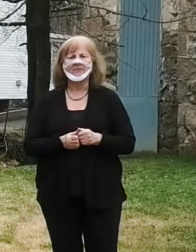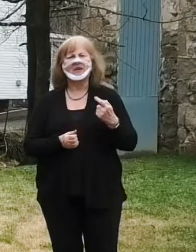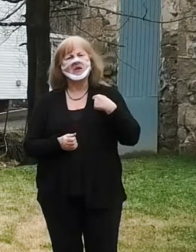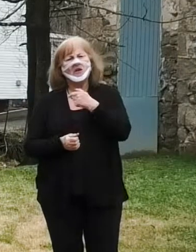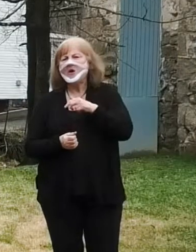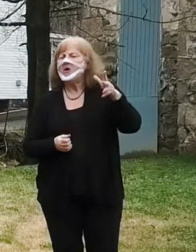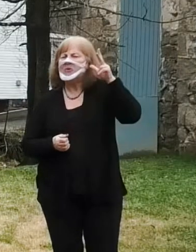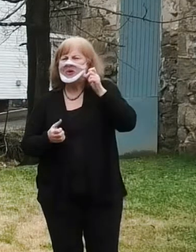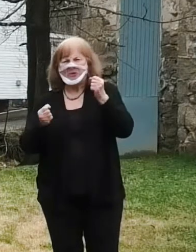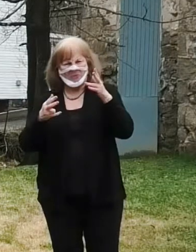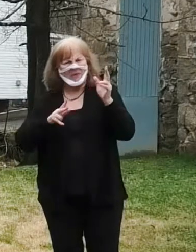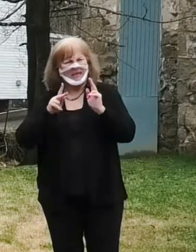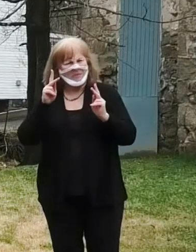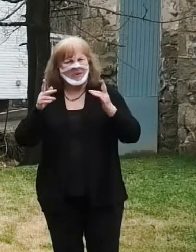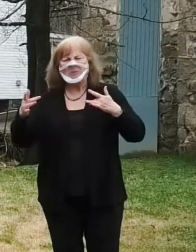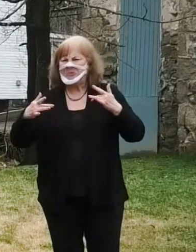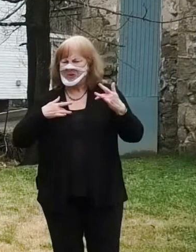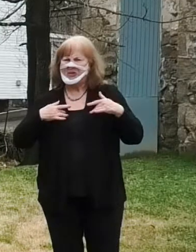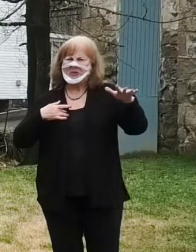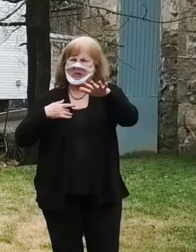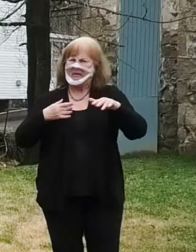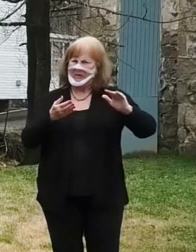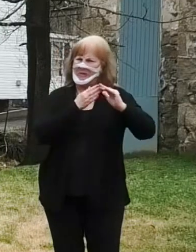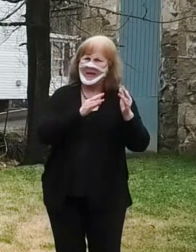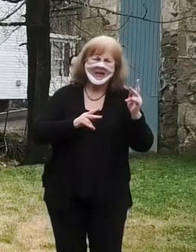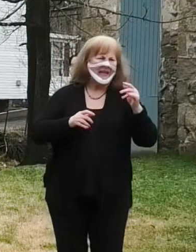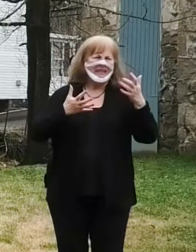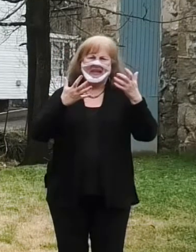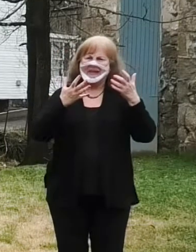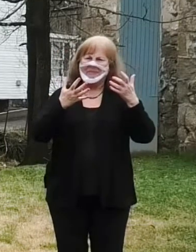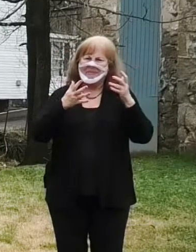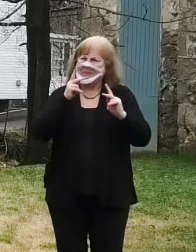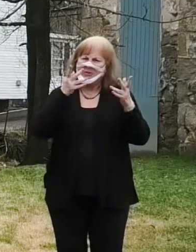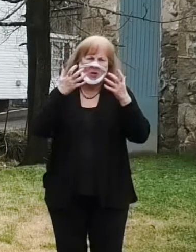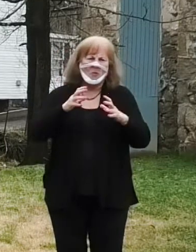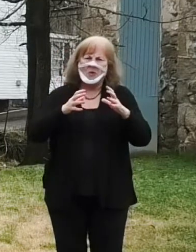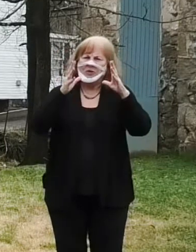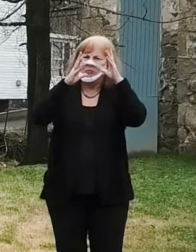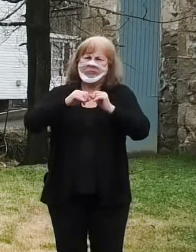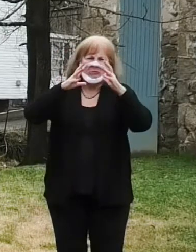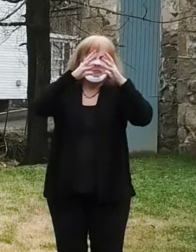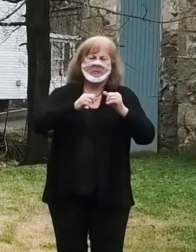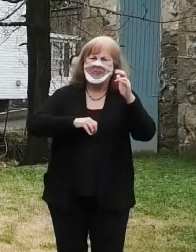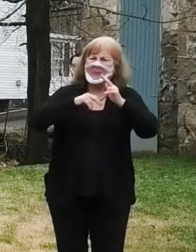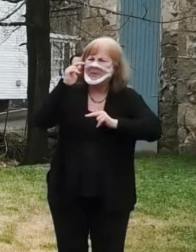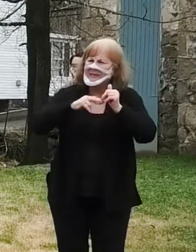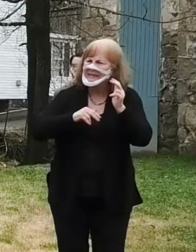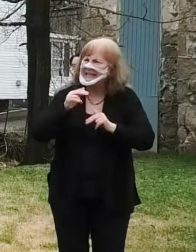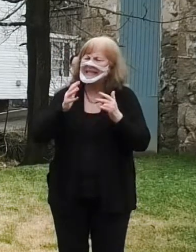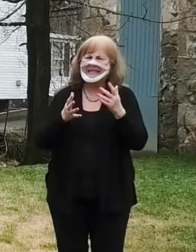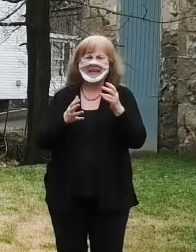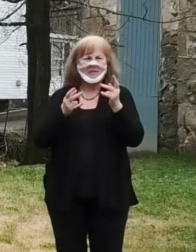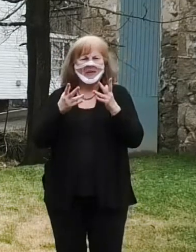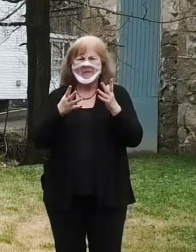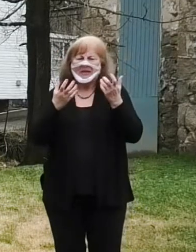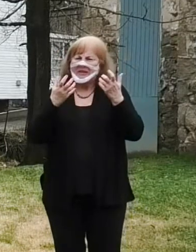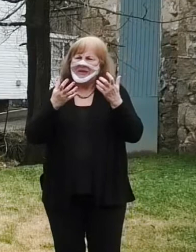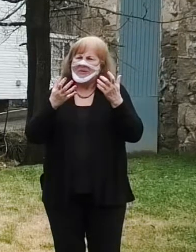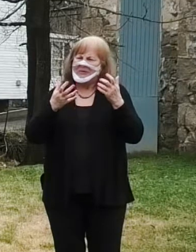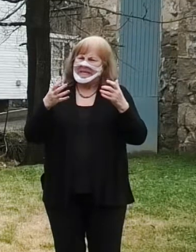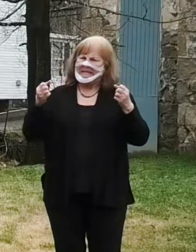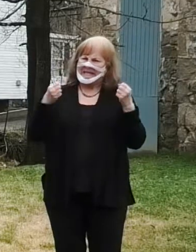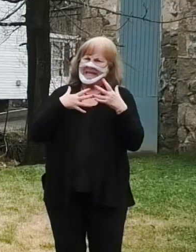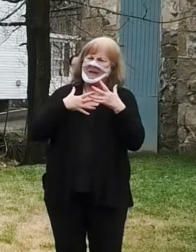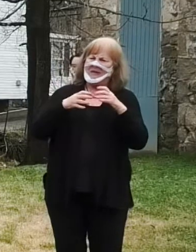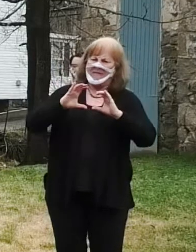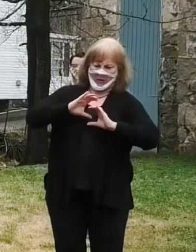We heard many concerns from our community about the buildings that would need to be removed to complete these culverts and other West